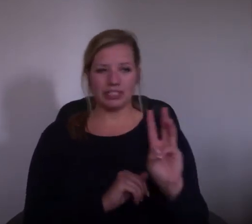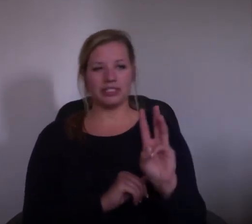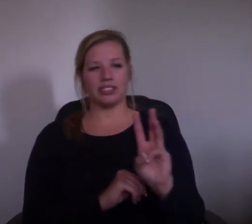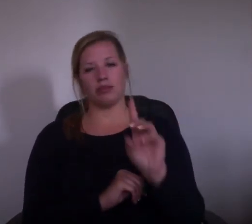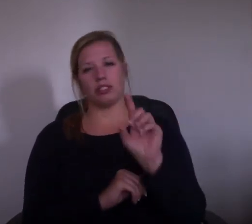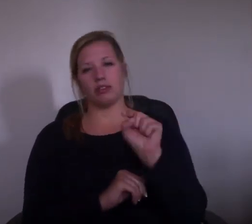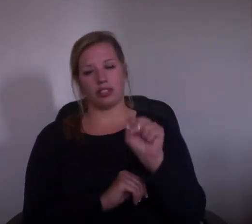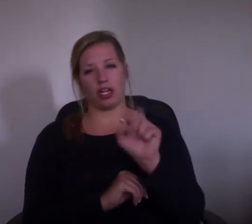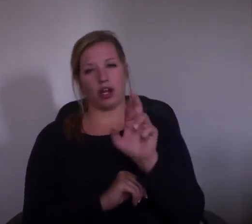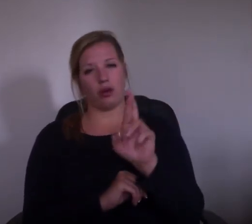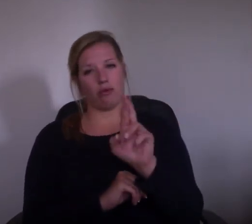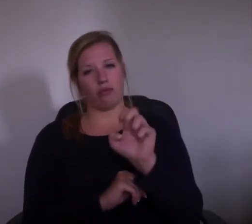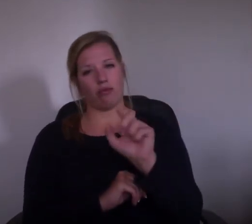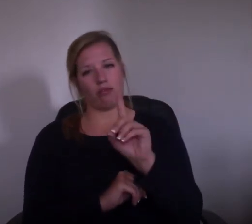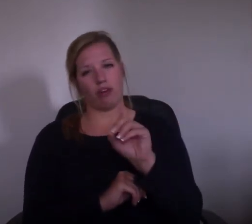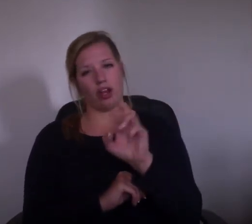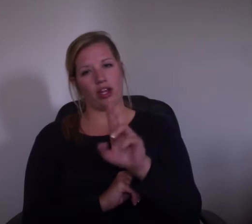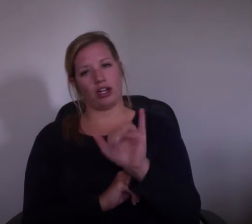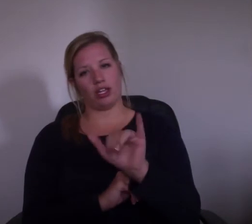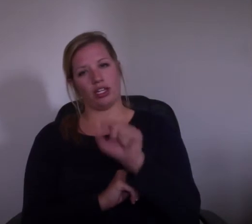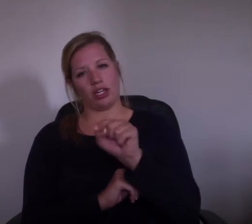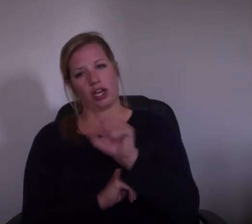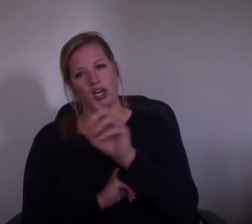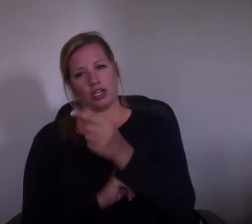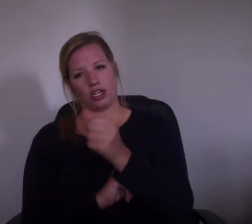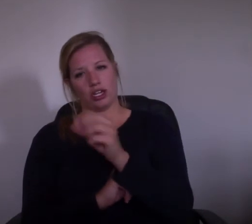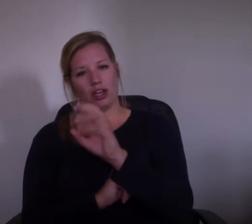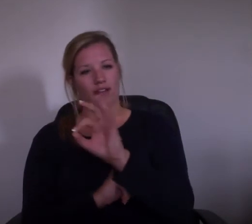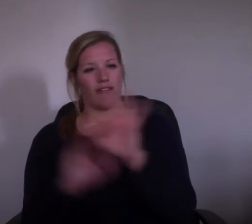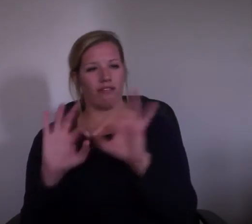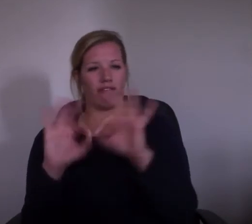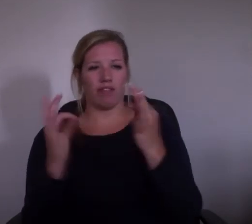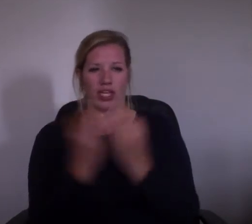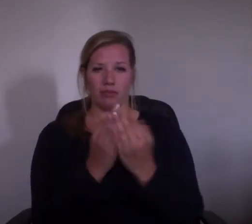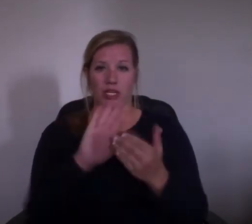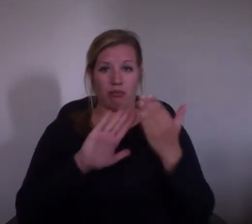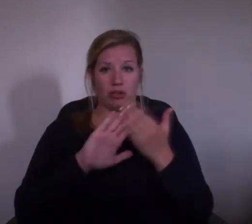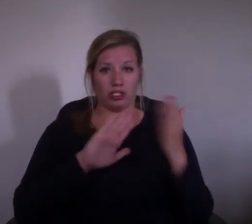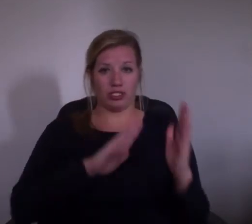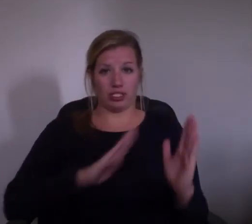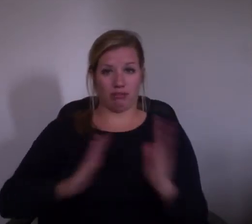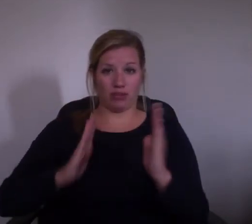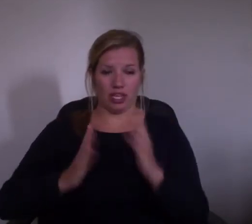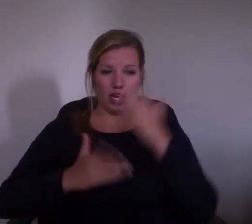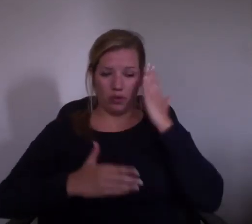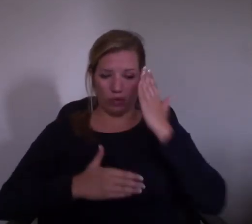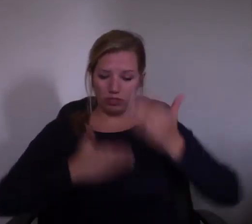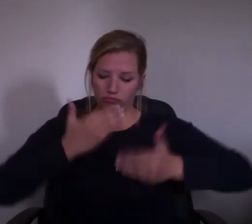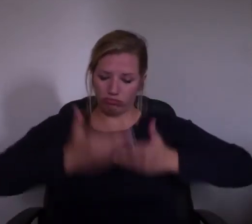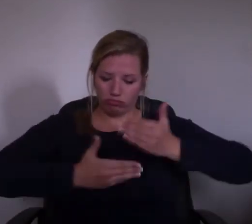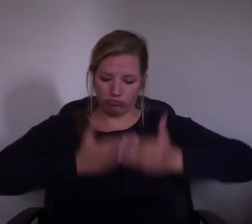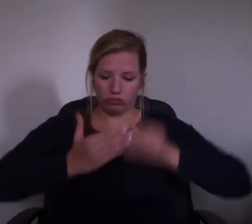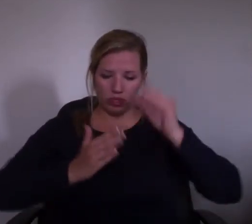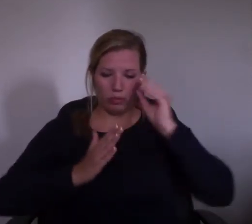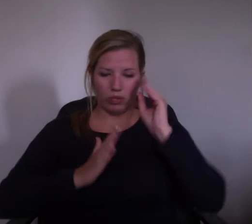called the Family Emergency Plan, and you can download this document, and it walks you through steps, and you fill in information so that you